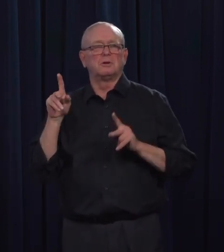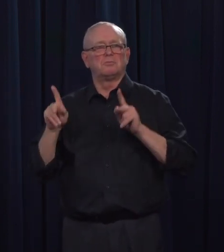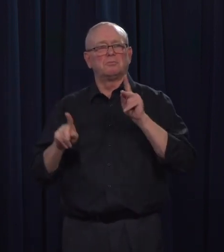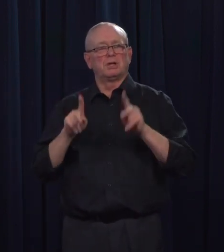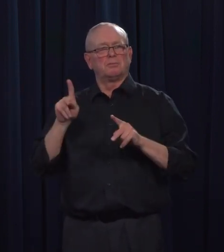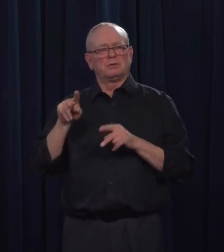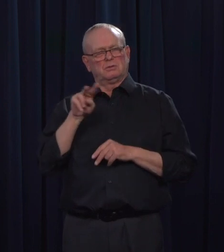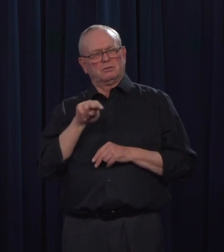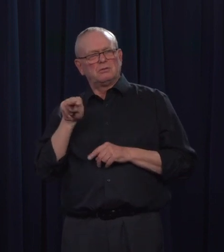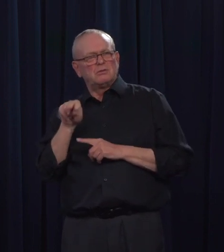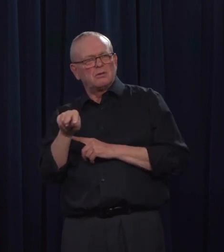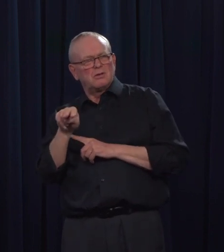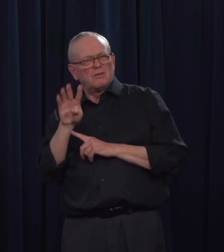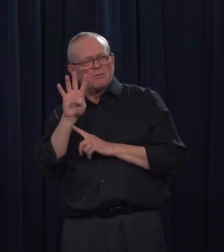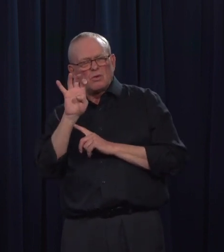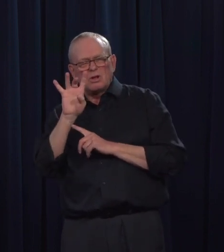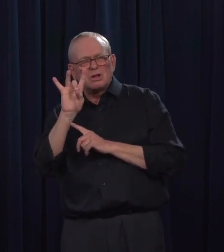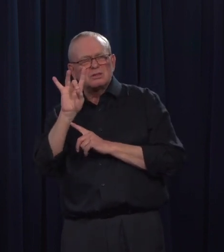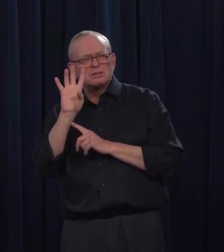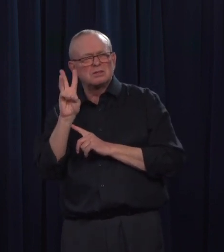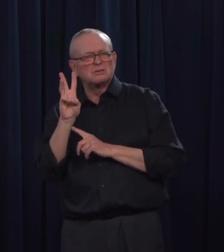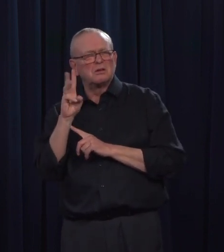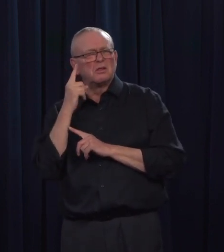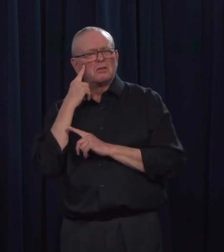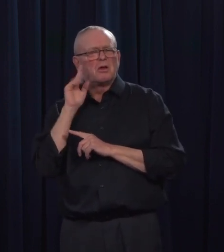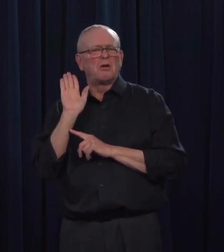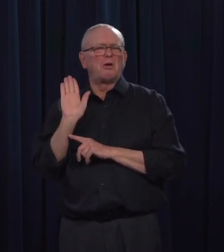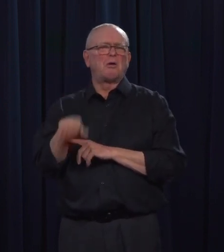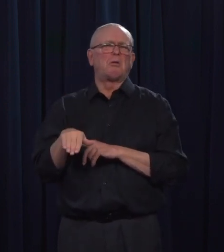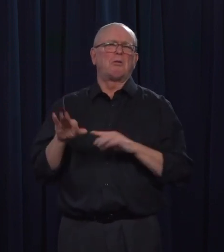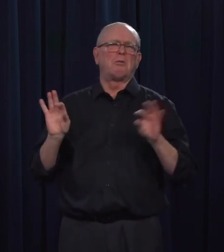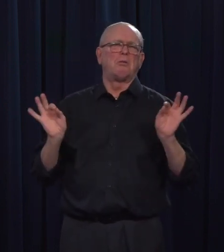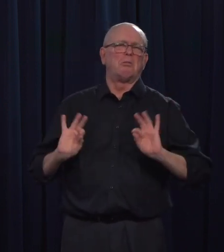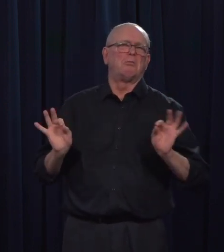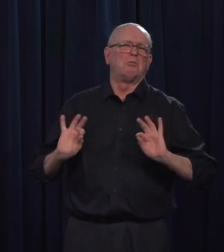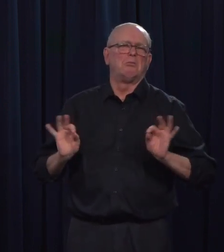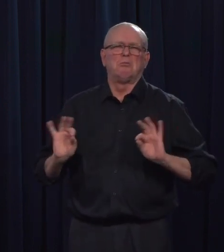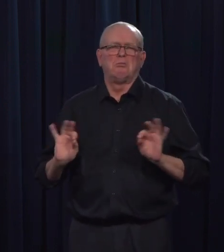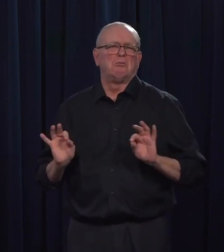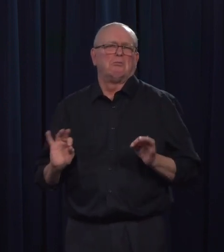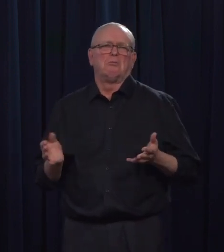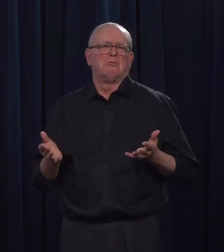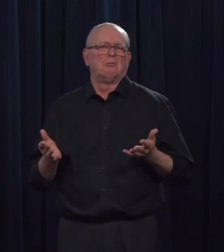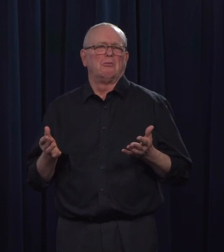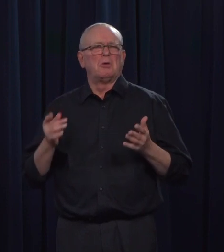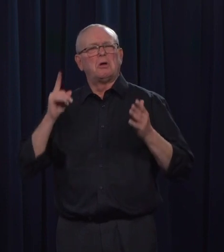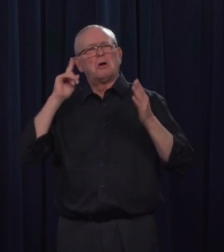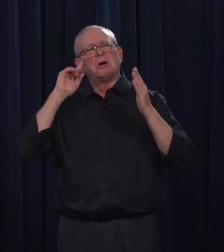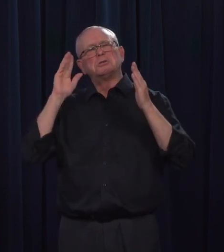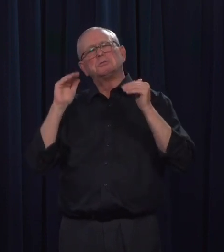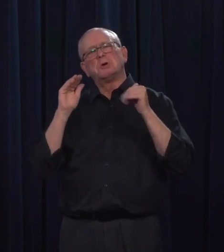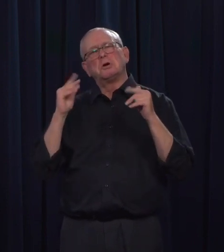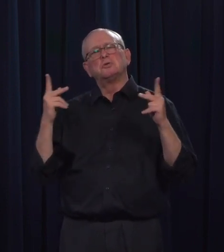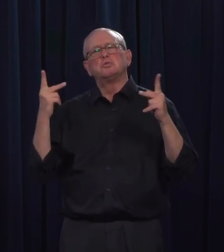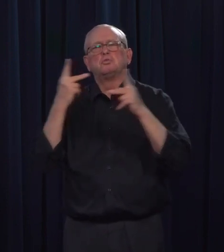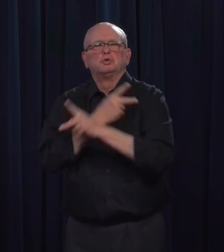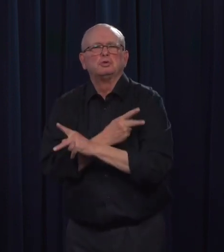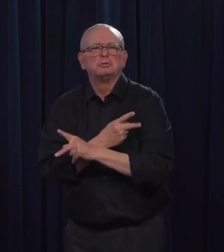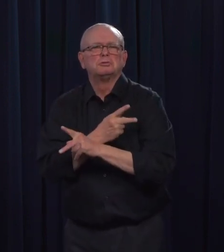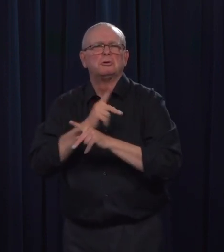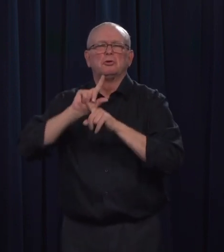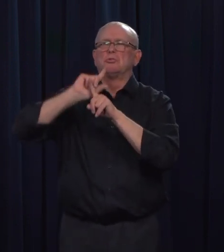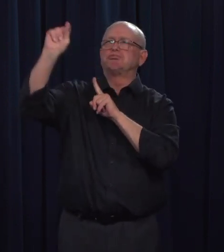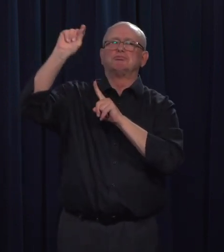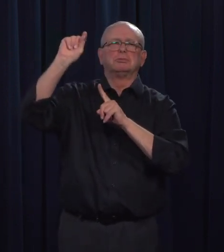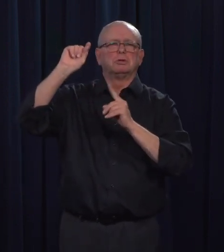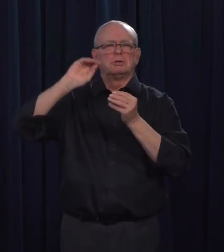the big, huge, terrifying outbreak that they maybe would have expected? So I think there's two things I would